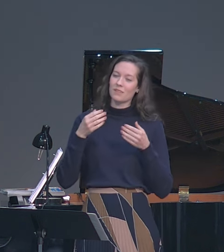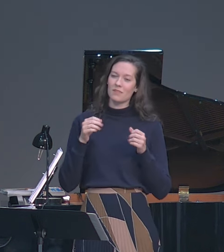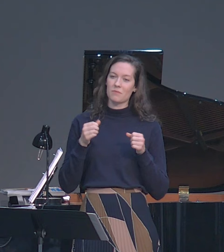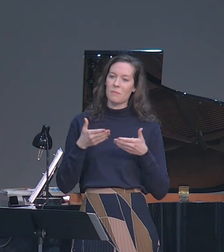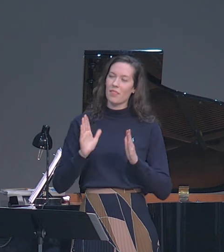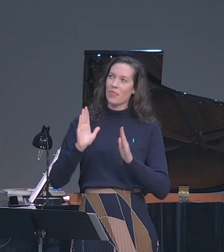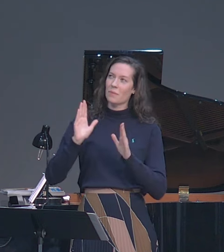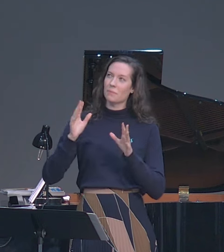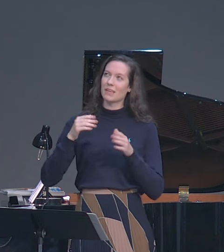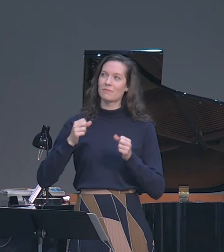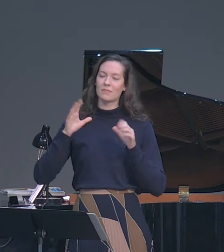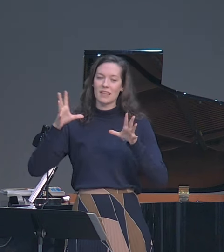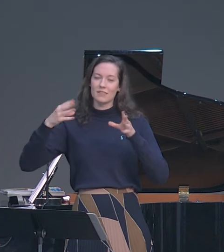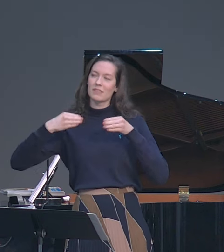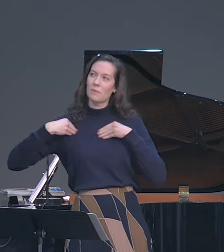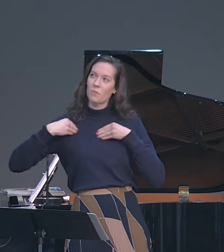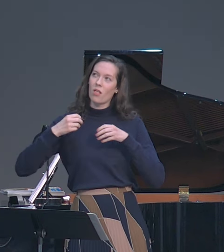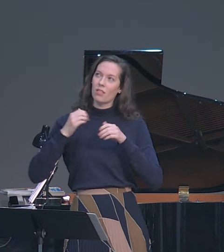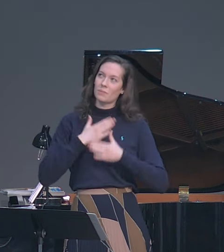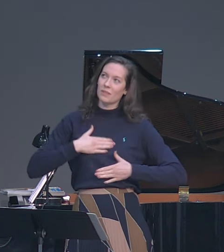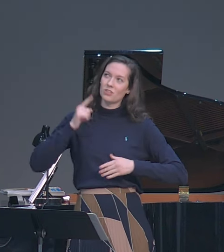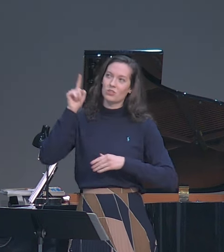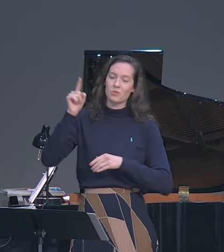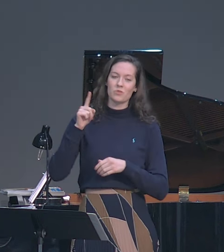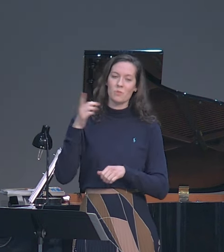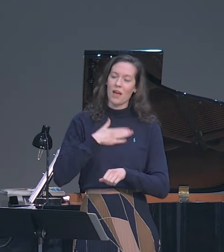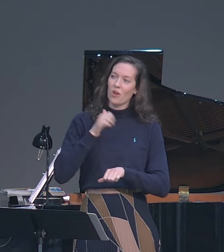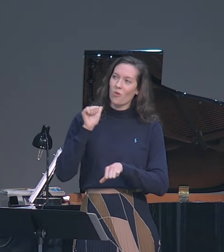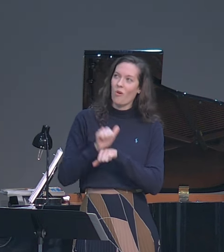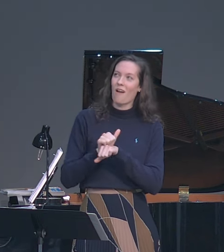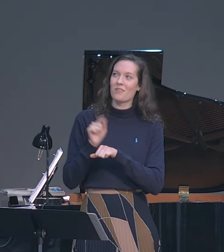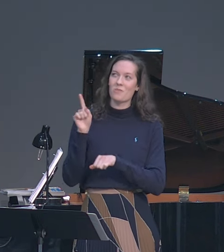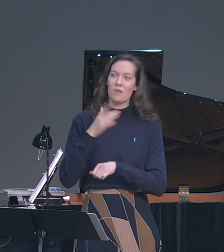my rock and my redeemer." Let's worship together.